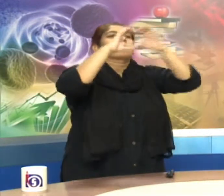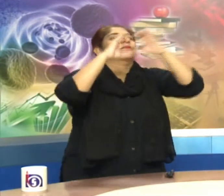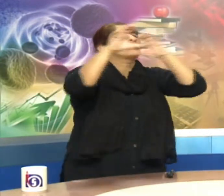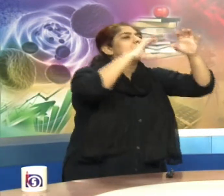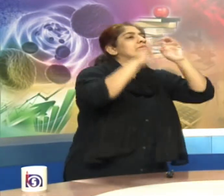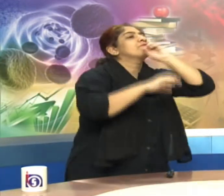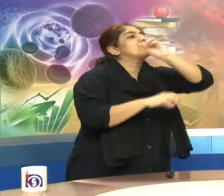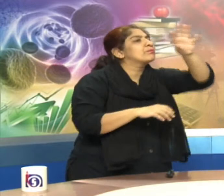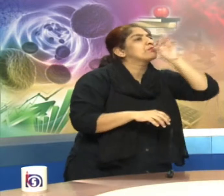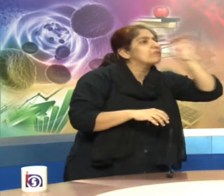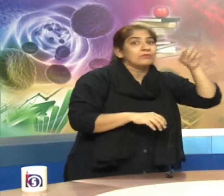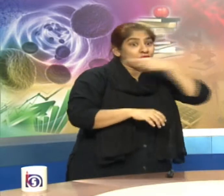communication.